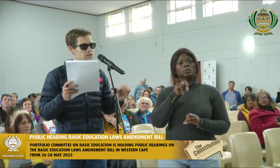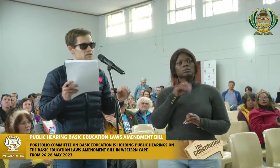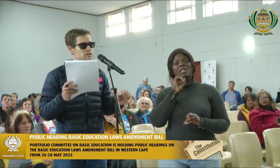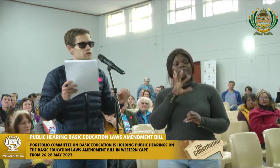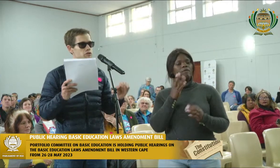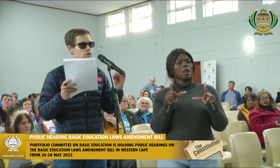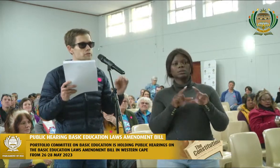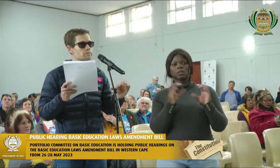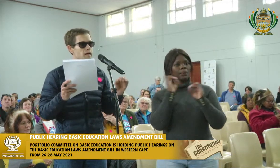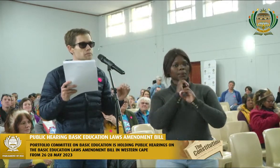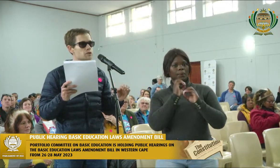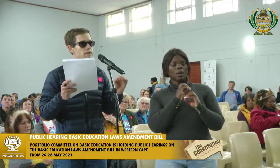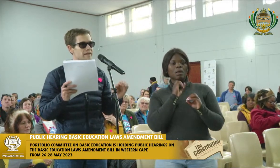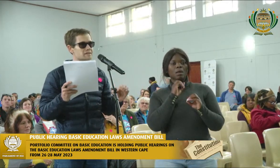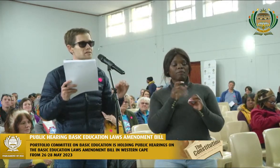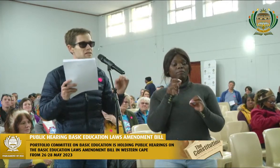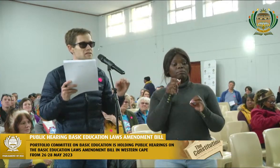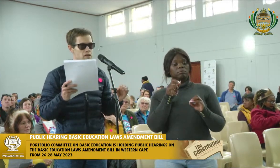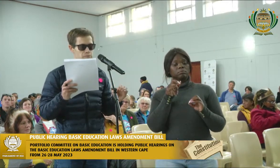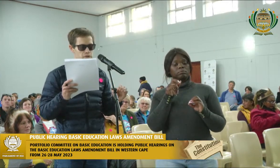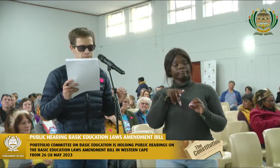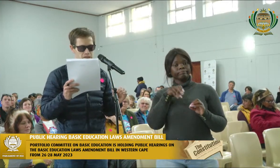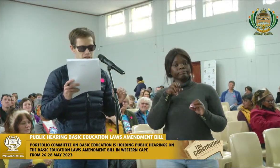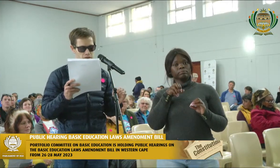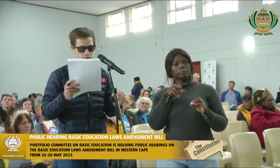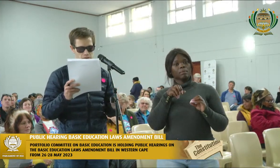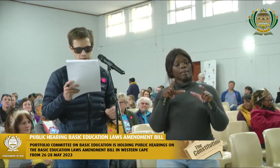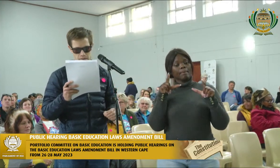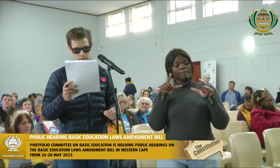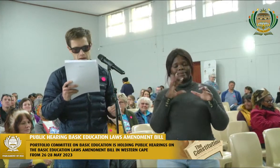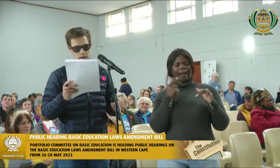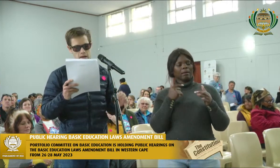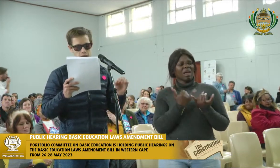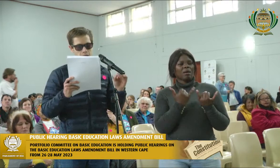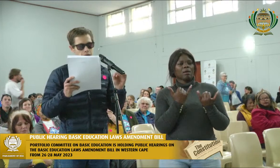without licenses should not be able to access these types of material.